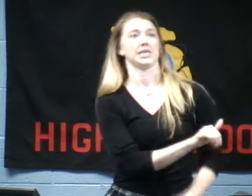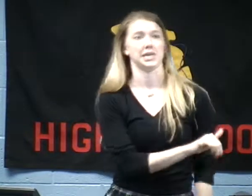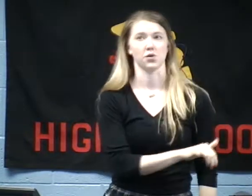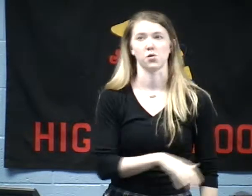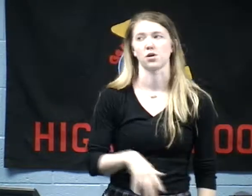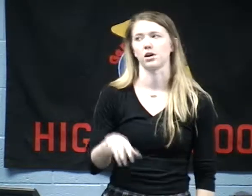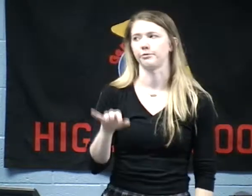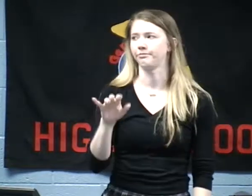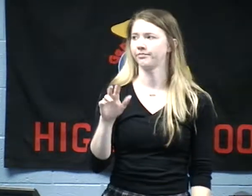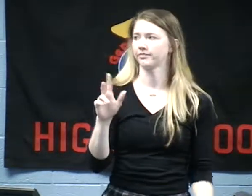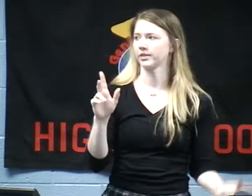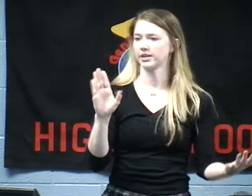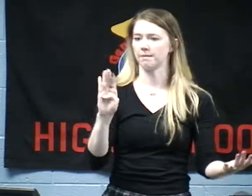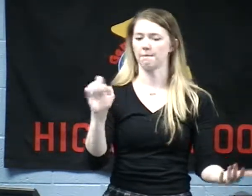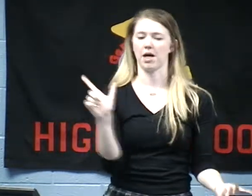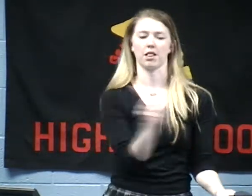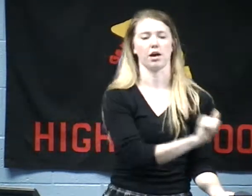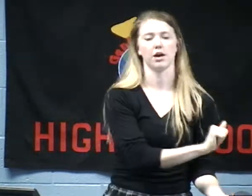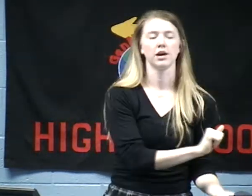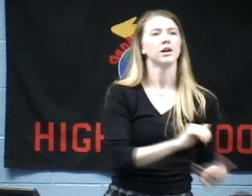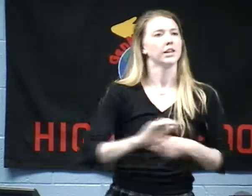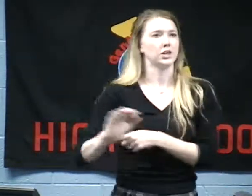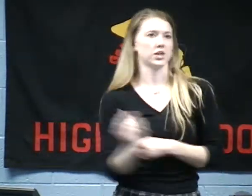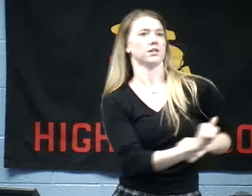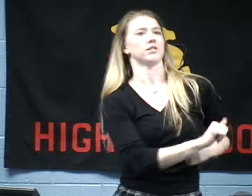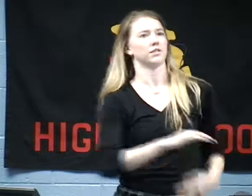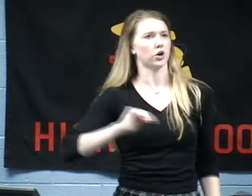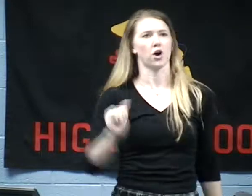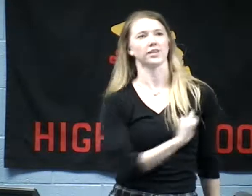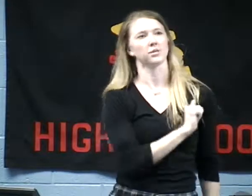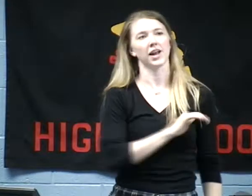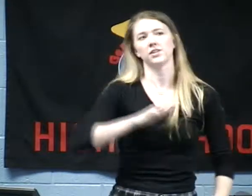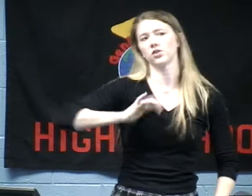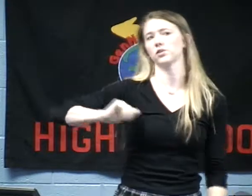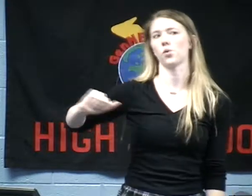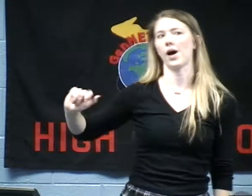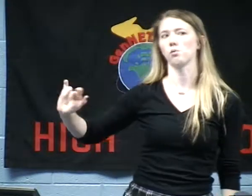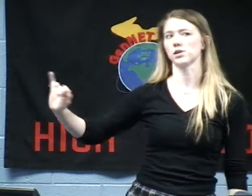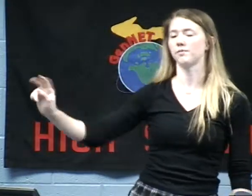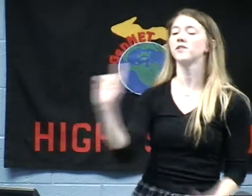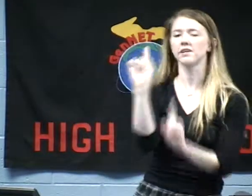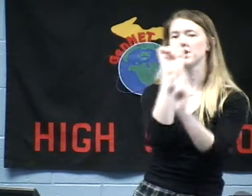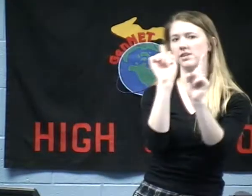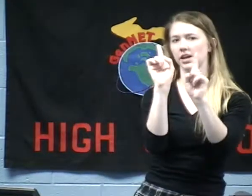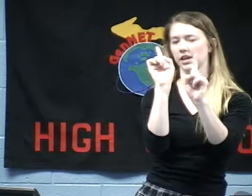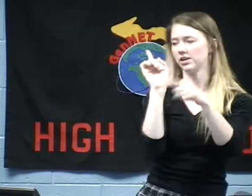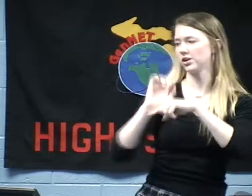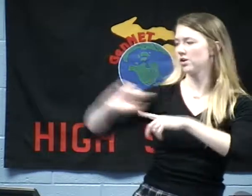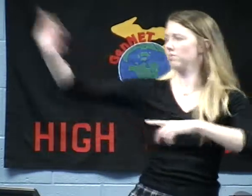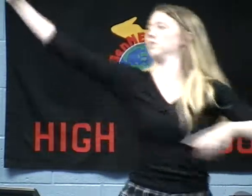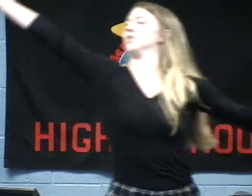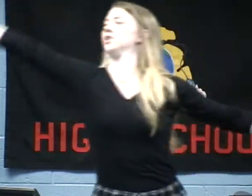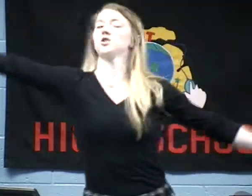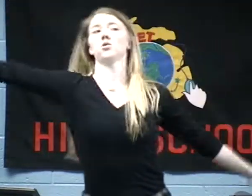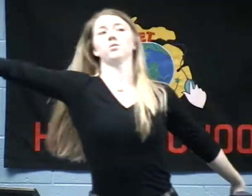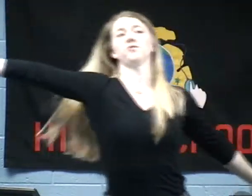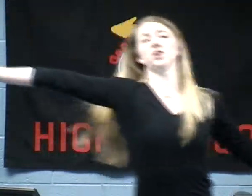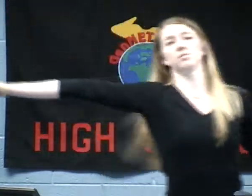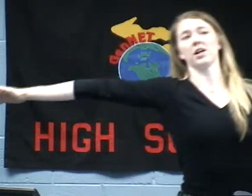Izzy, or Bella, like to across their bodies, just go out, but very, very slightly. You don't fingerspell out